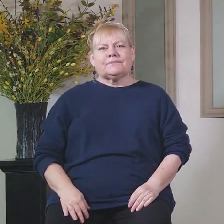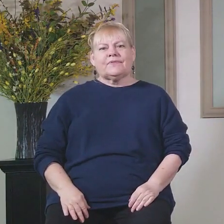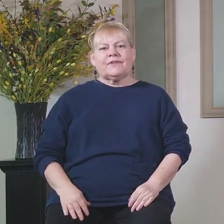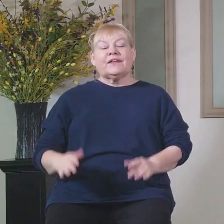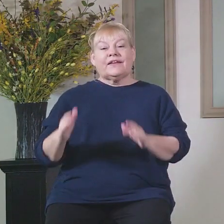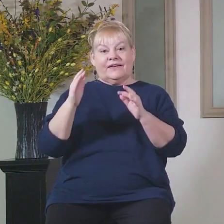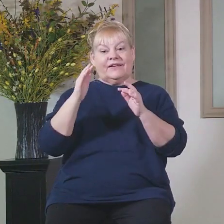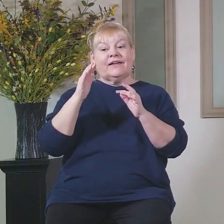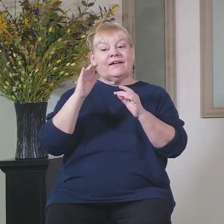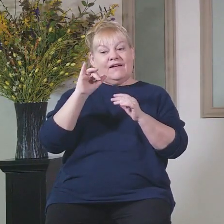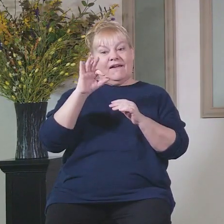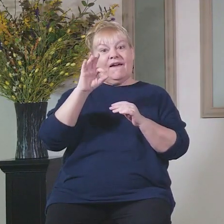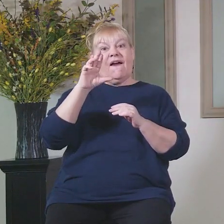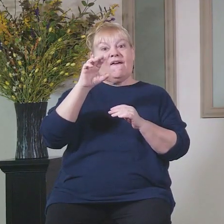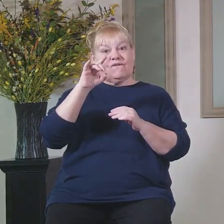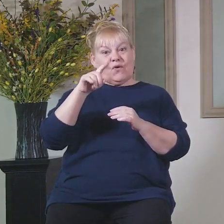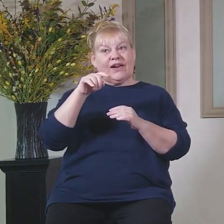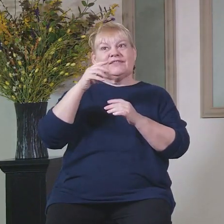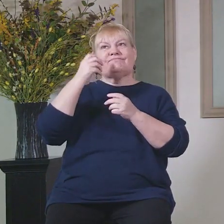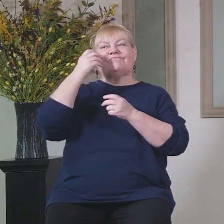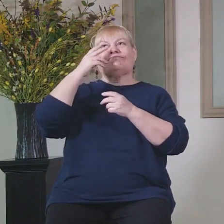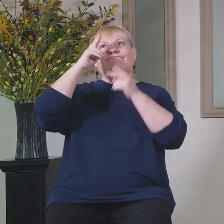He's paying tribute to Christ.